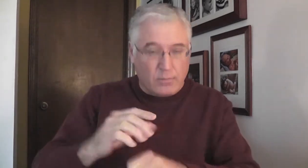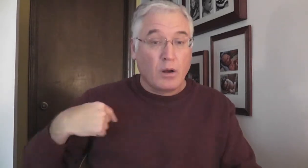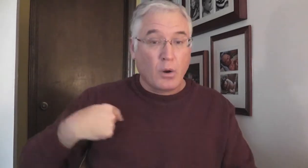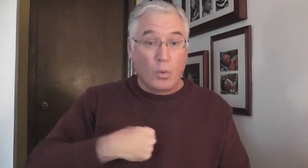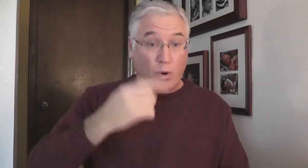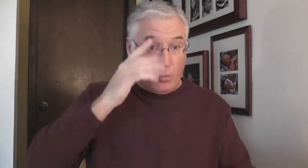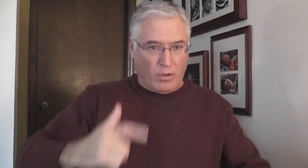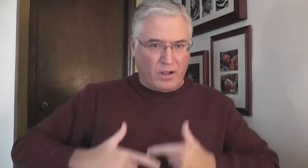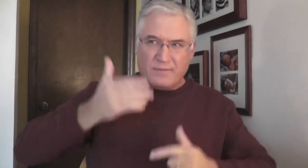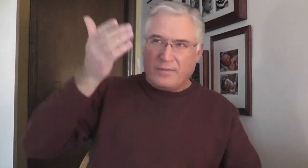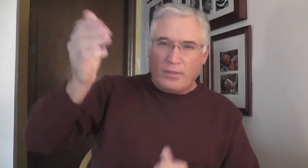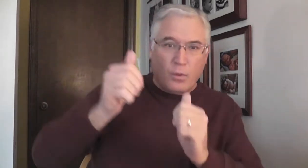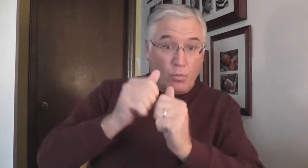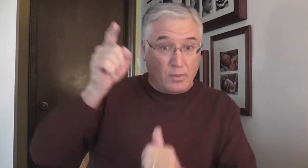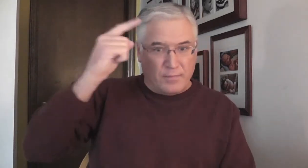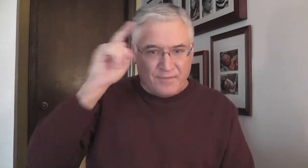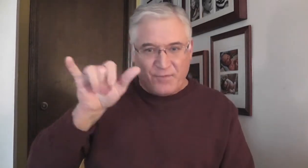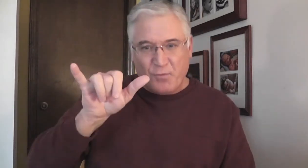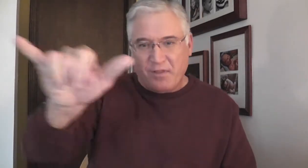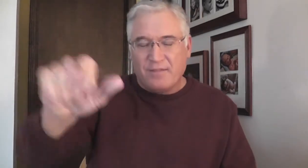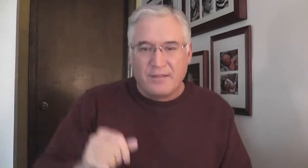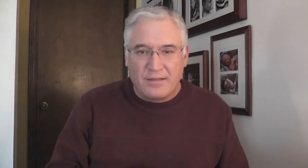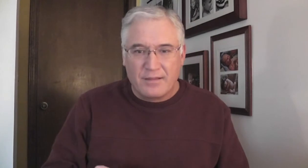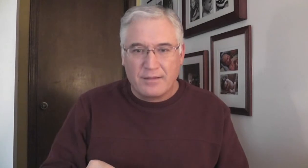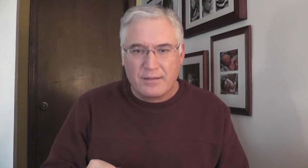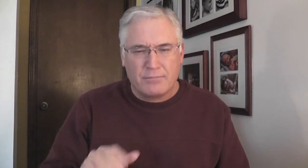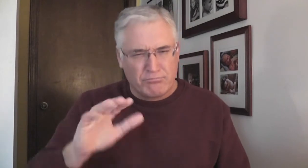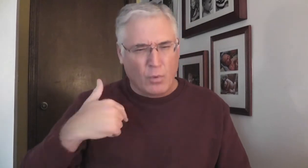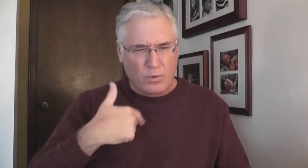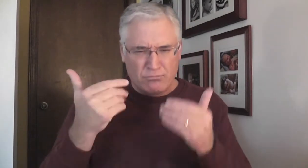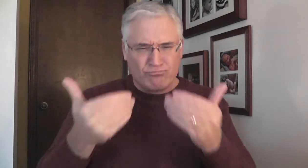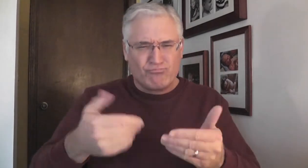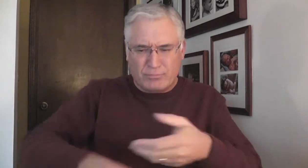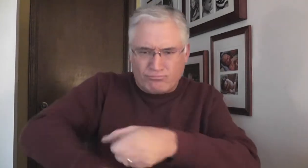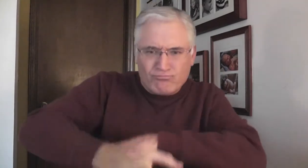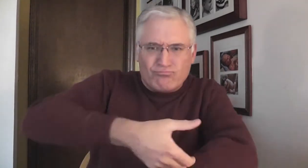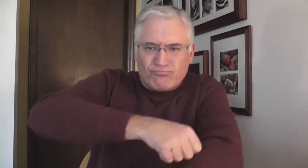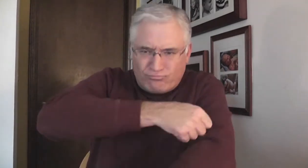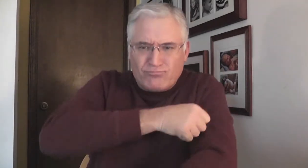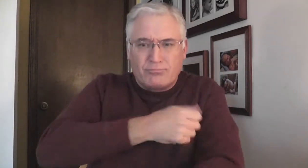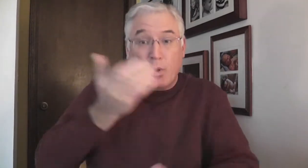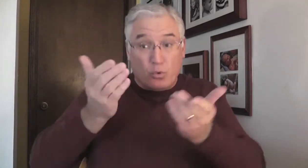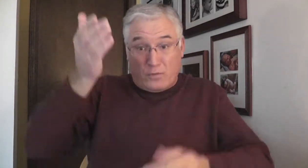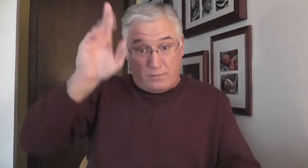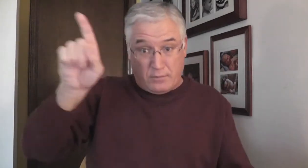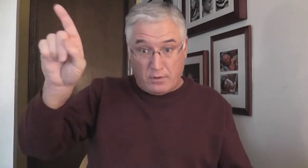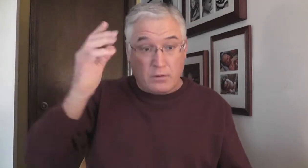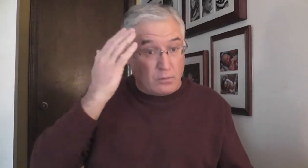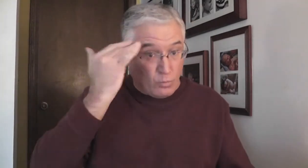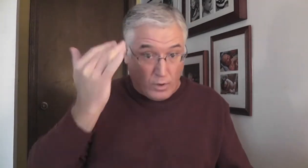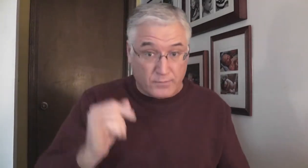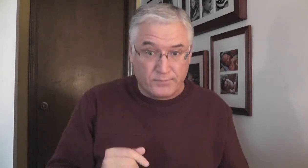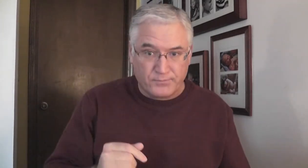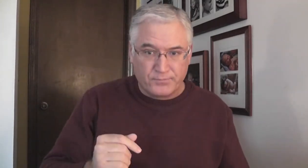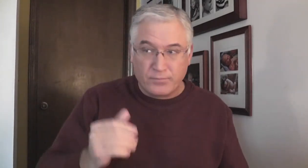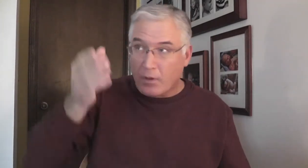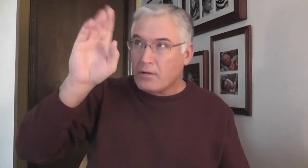to save him is because of his promise that we will have eternal life with him. We should roll up our sleeves and save